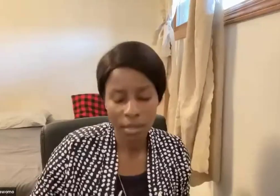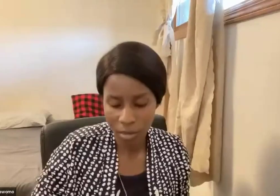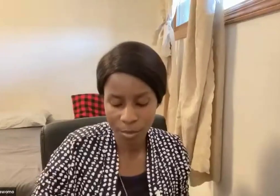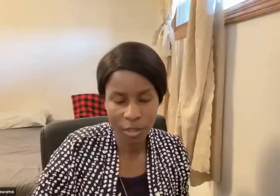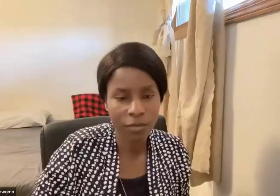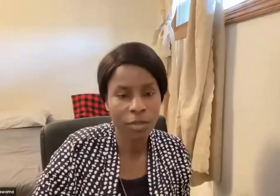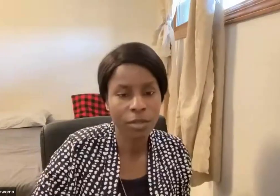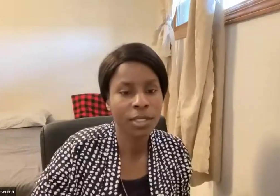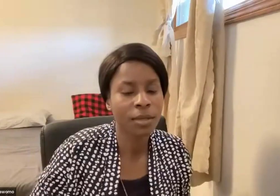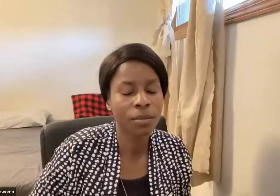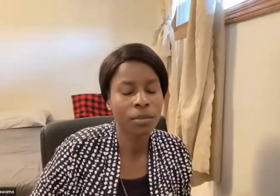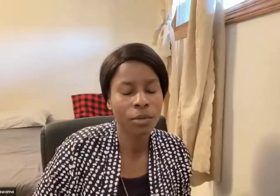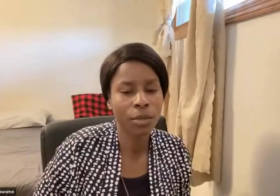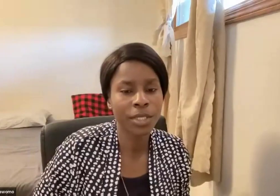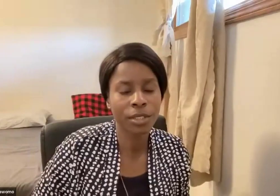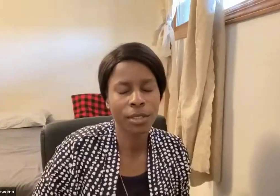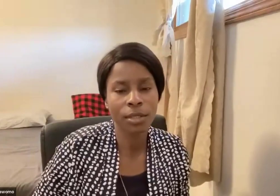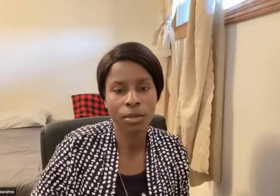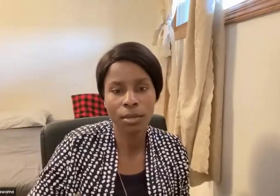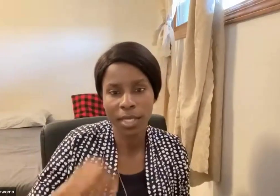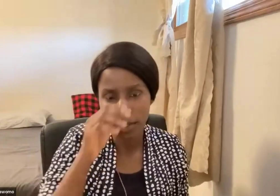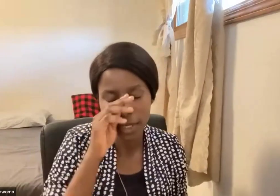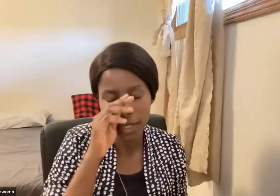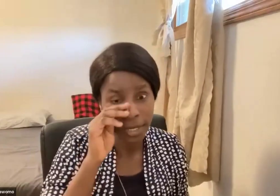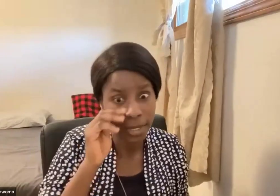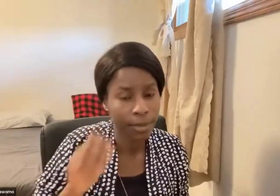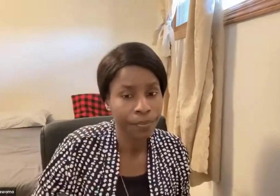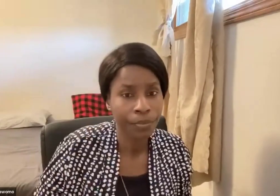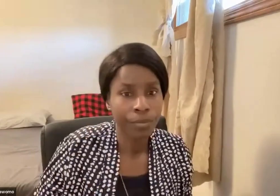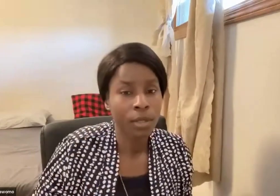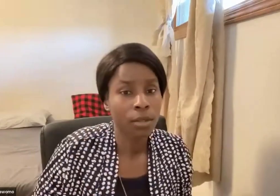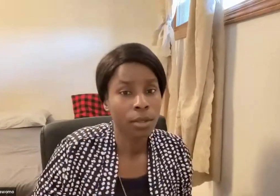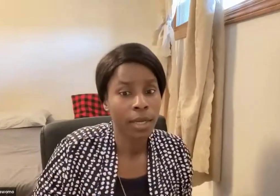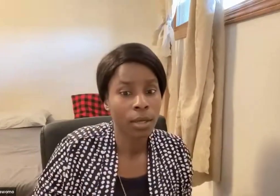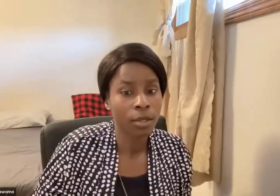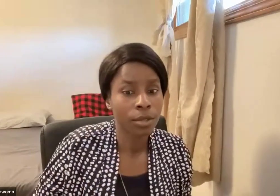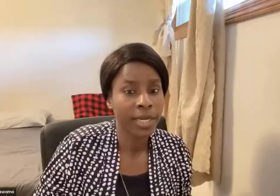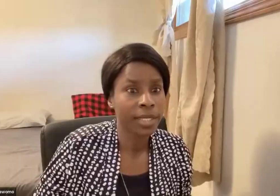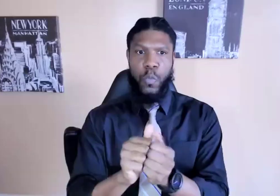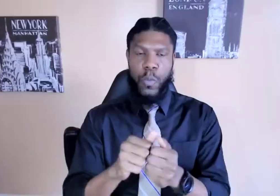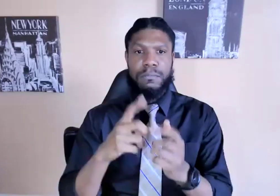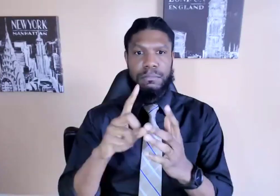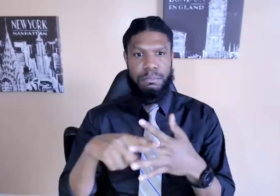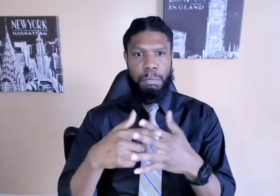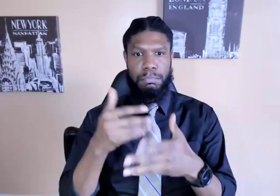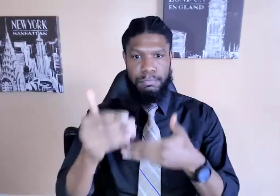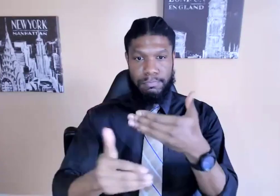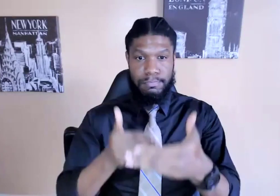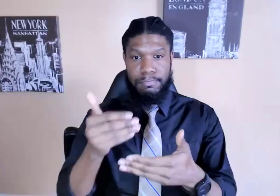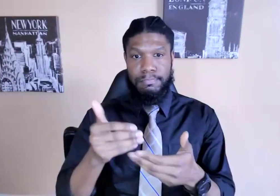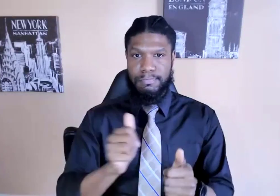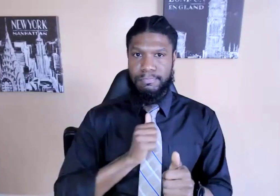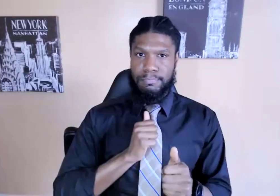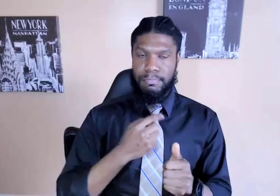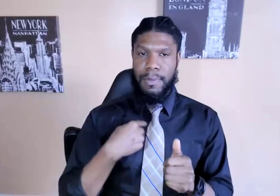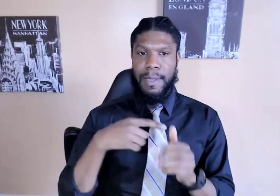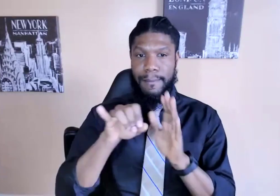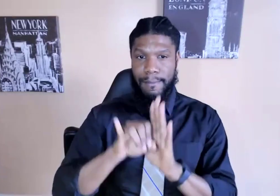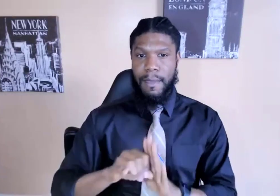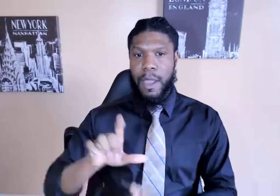Yeah, thank you so much for those questions to get us started. So I also identify as an L2